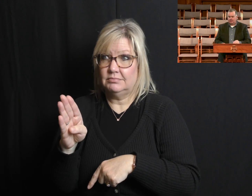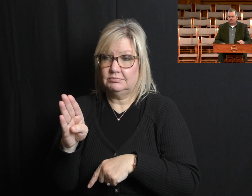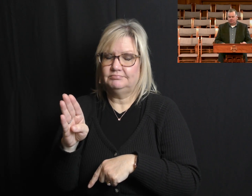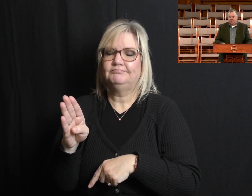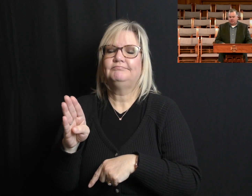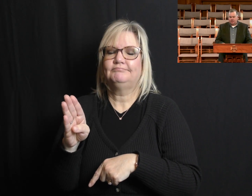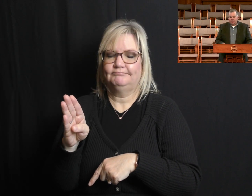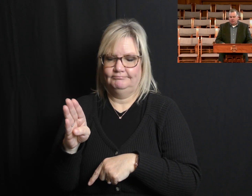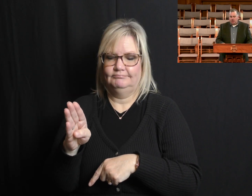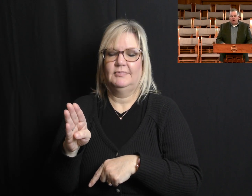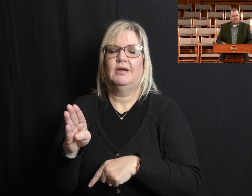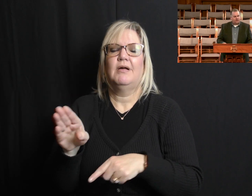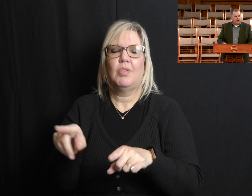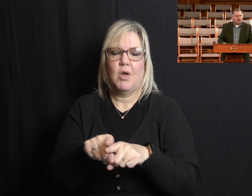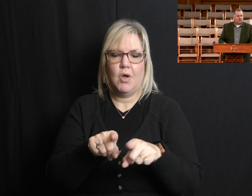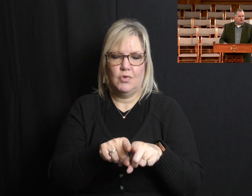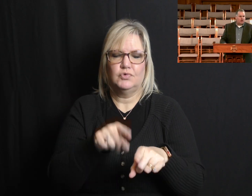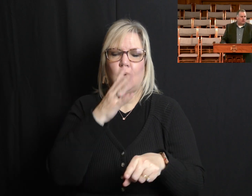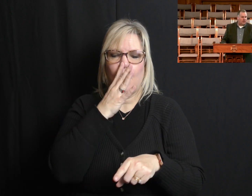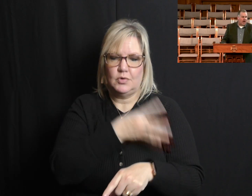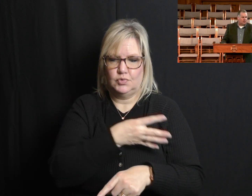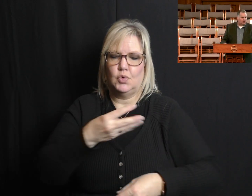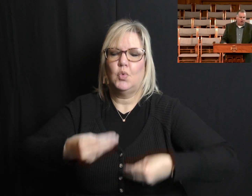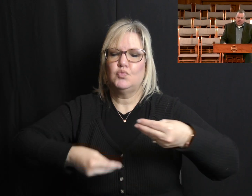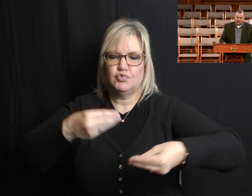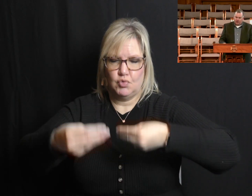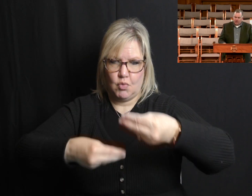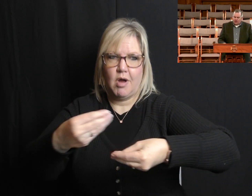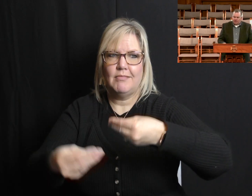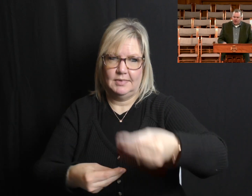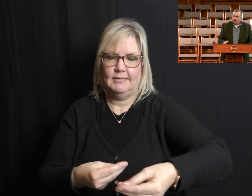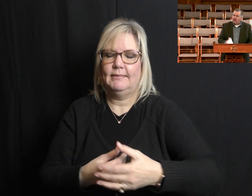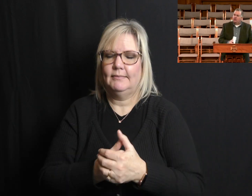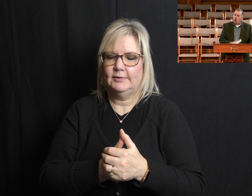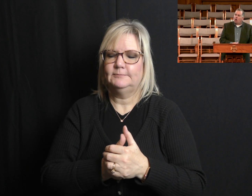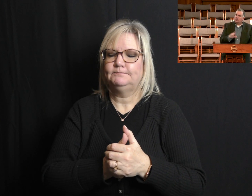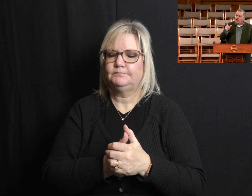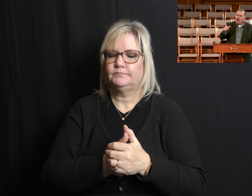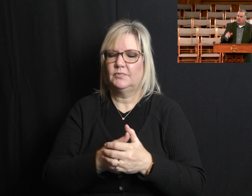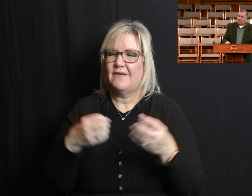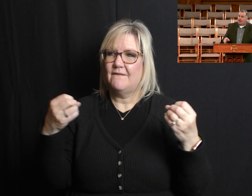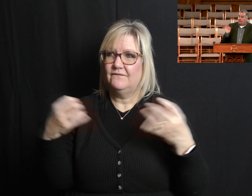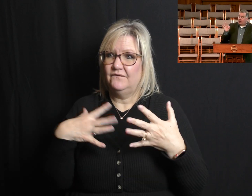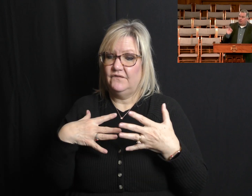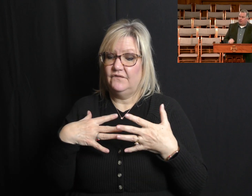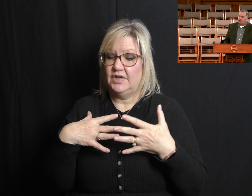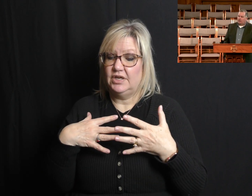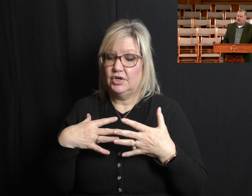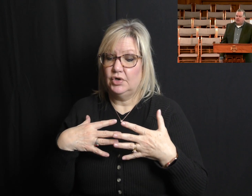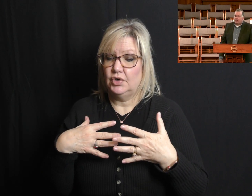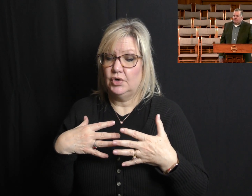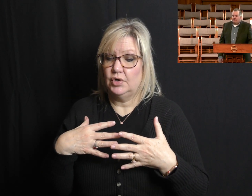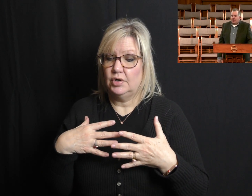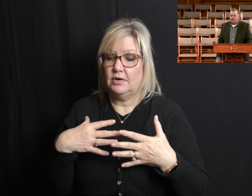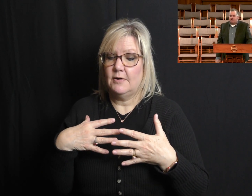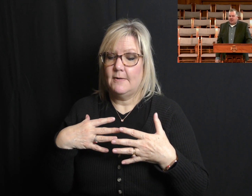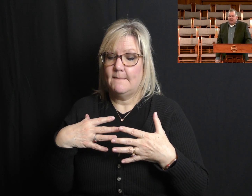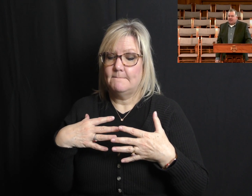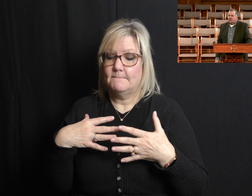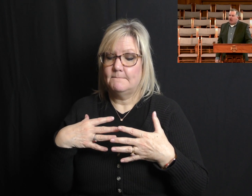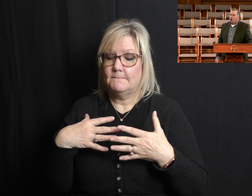generosity. Because fear steals God's praise. Fear ignores God's plans. But there's a third thing.